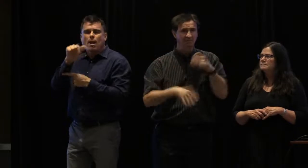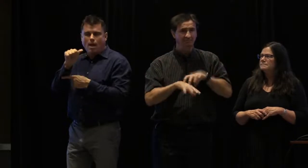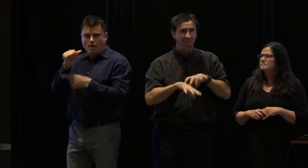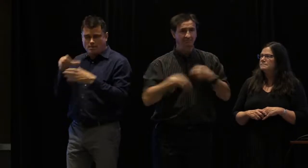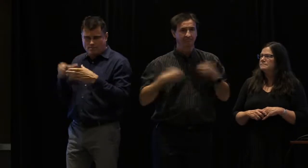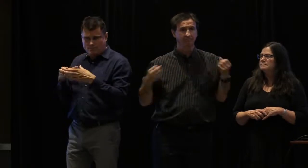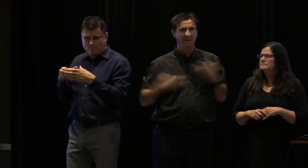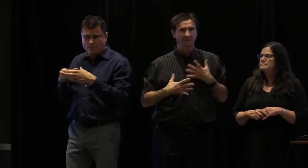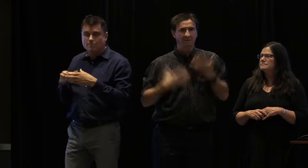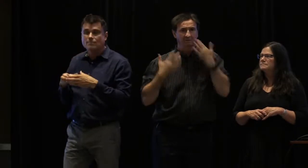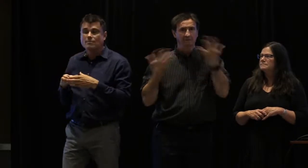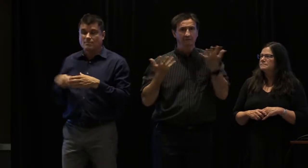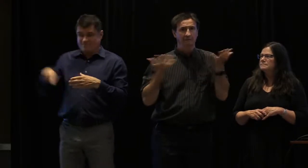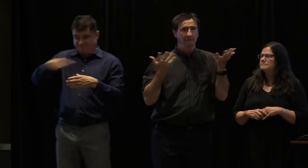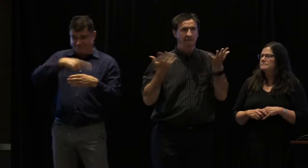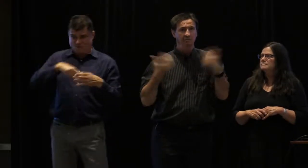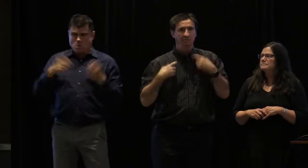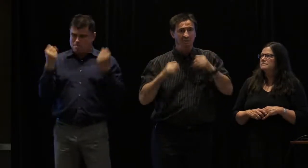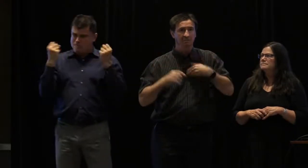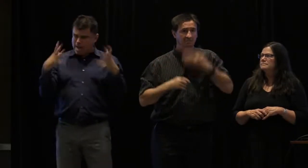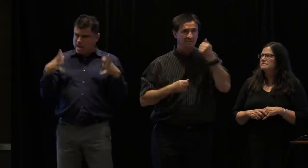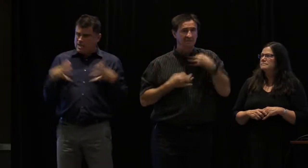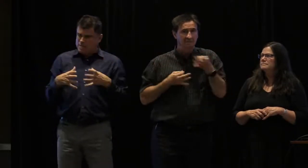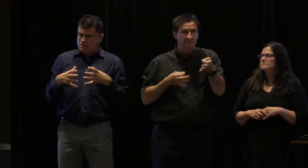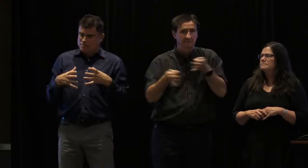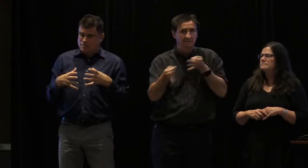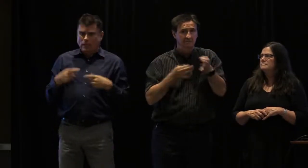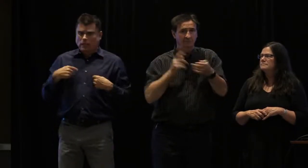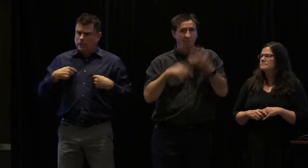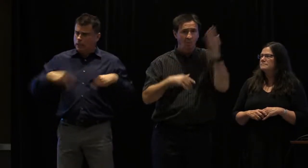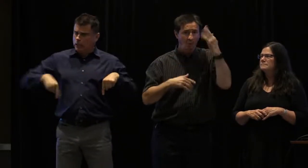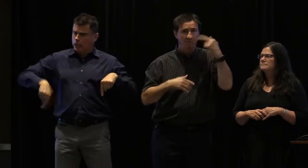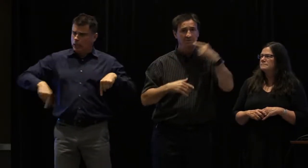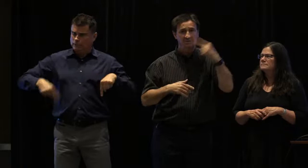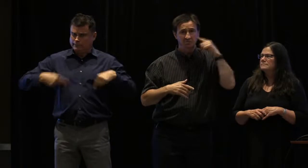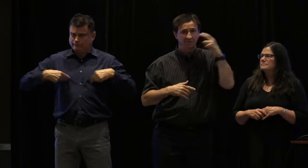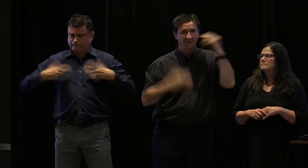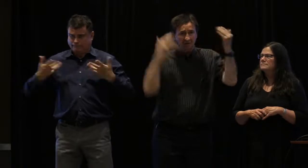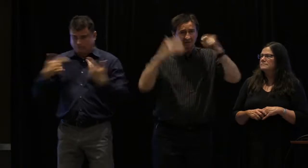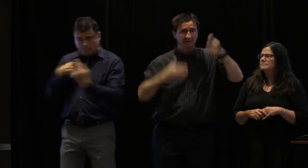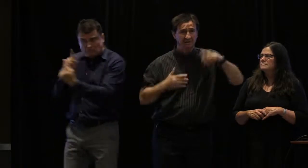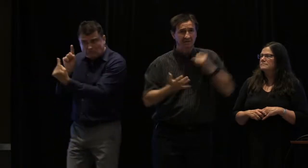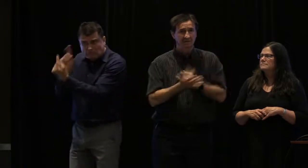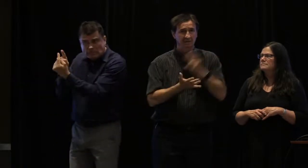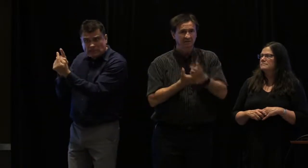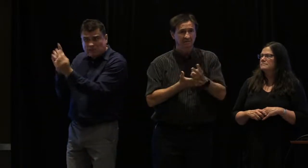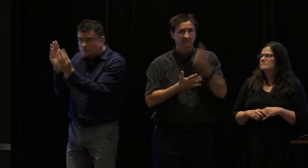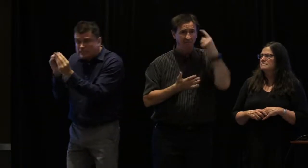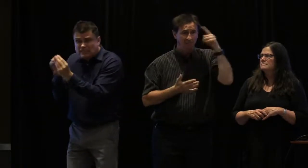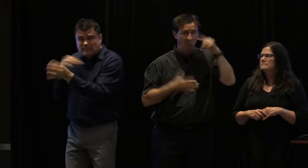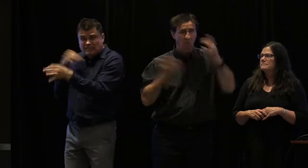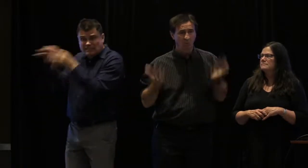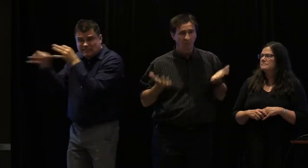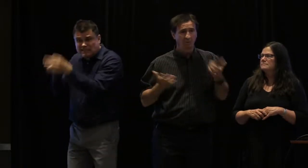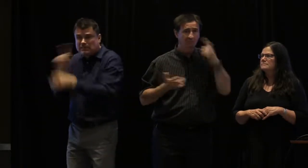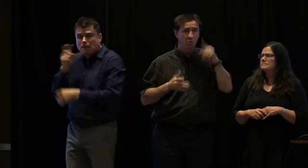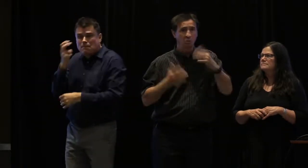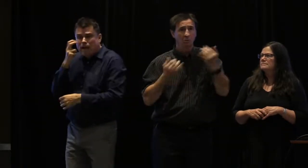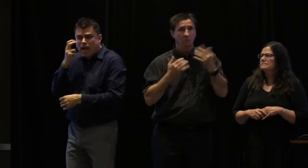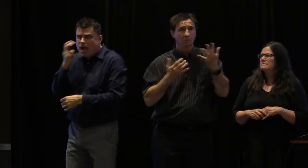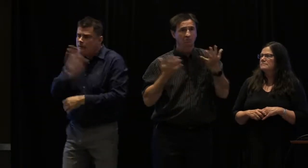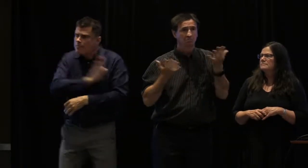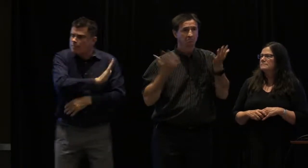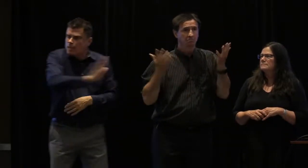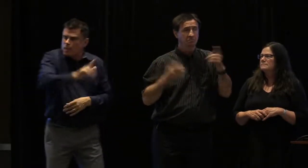deafblind and rubella, and I didn't know what that was going to be, and so I thought it needed to,